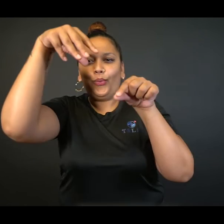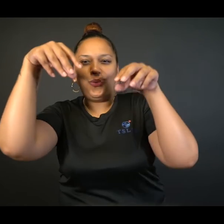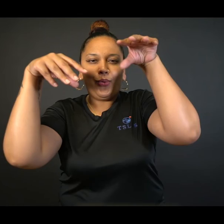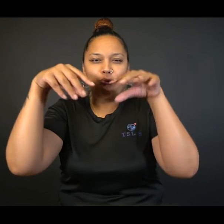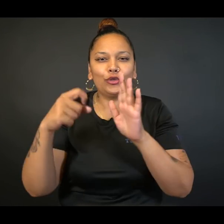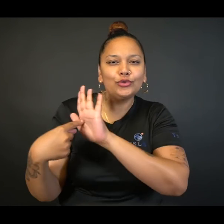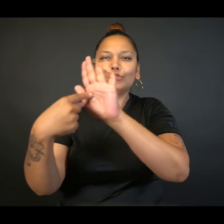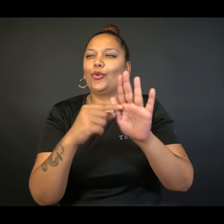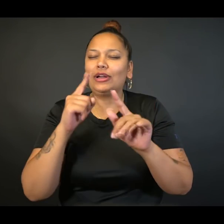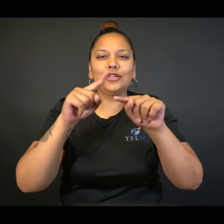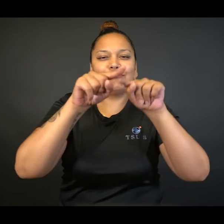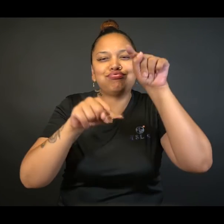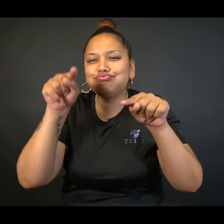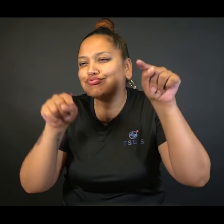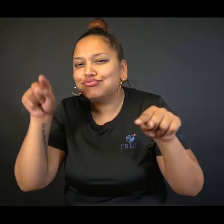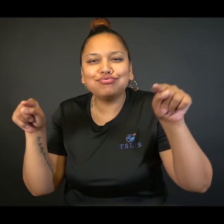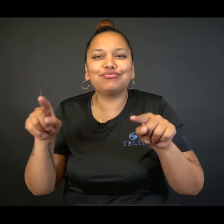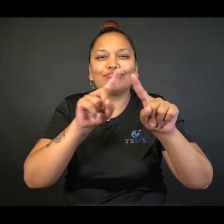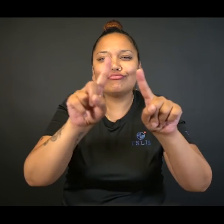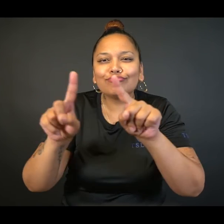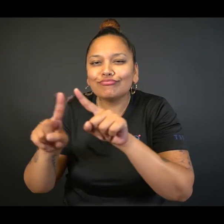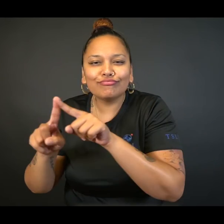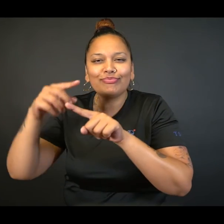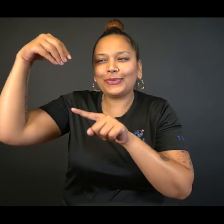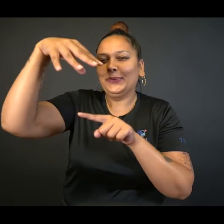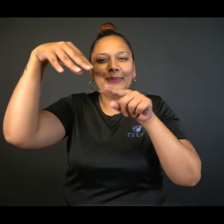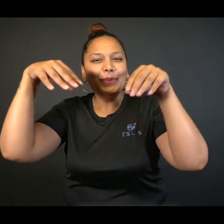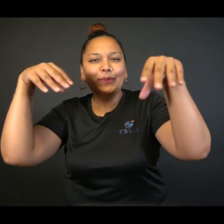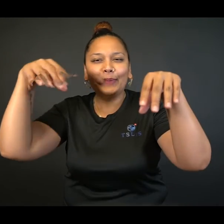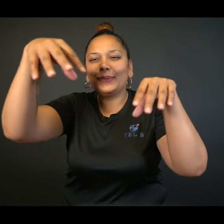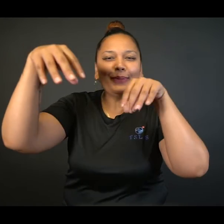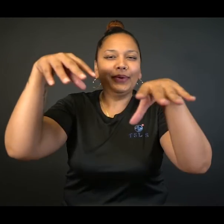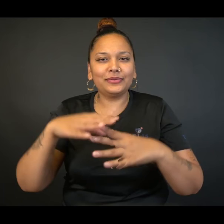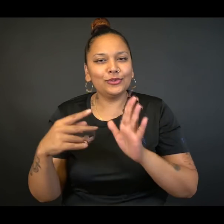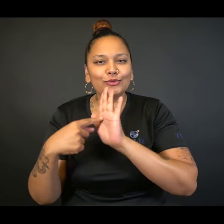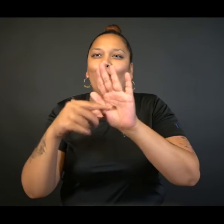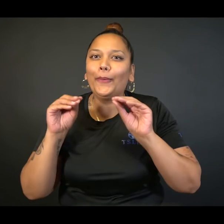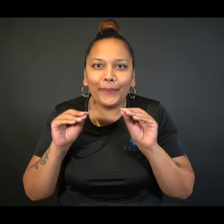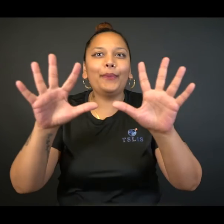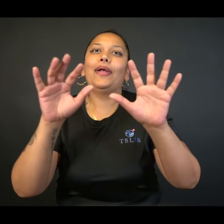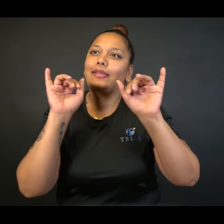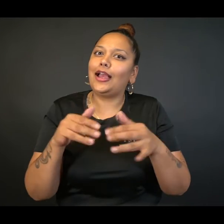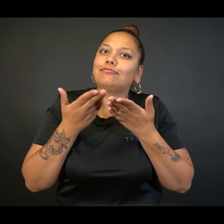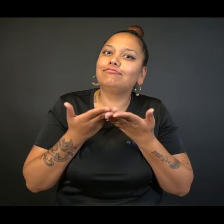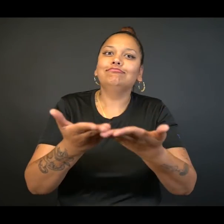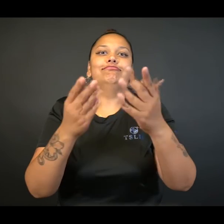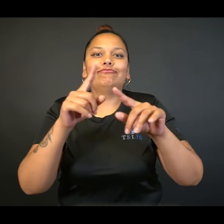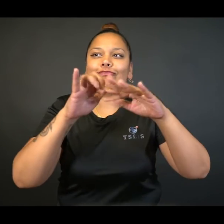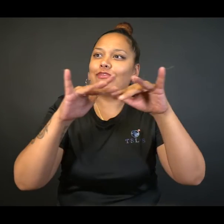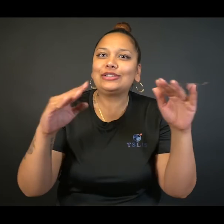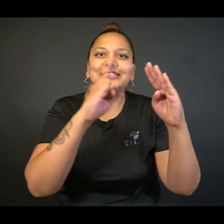about what it is a bunch of different lampposts, and they're all the different styles